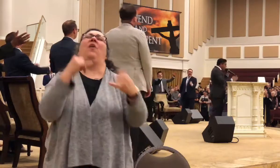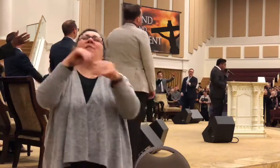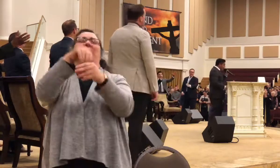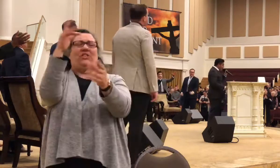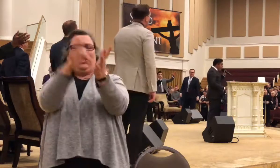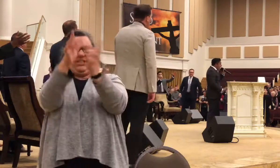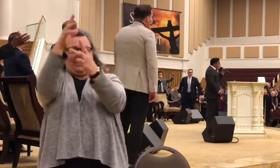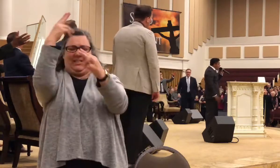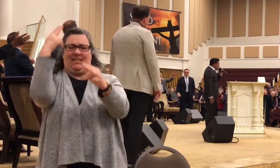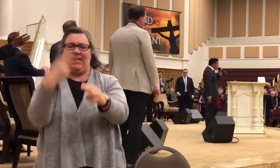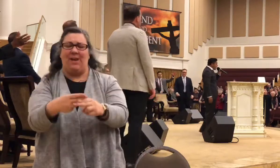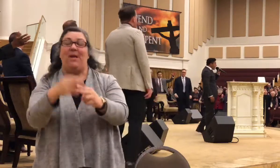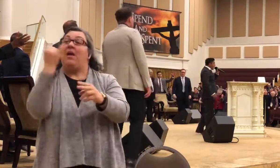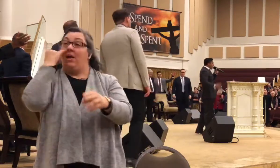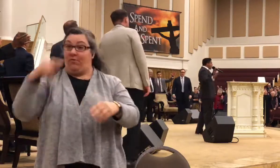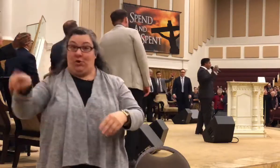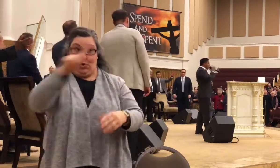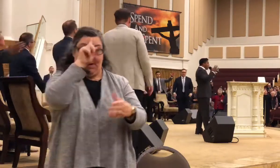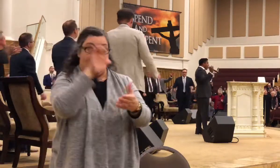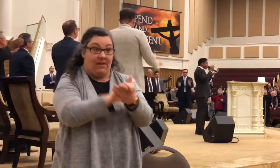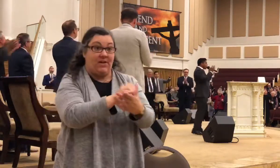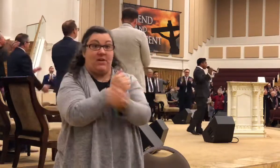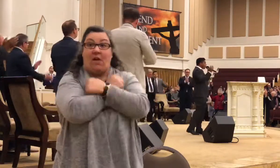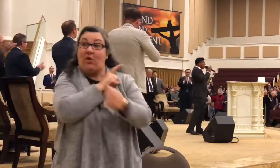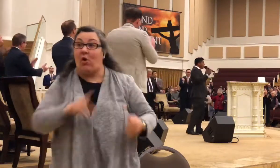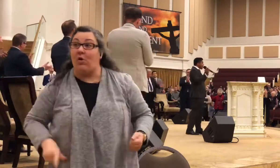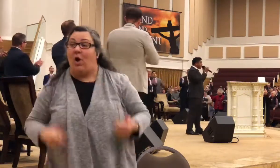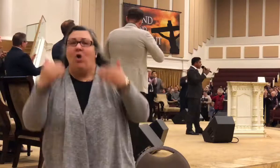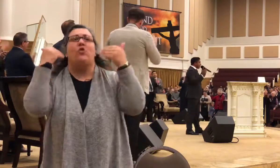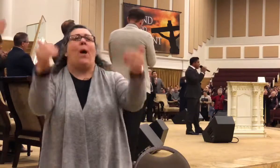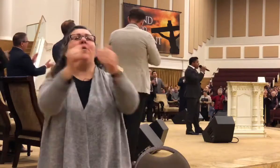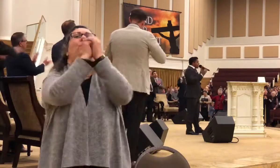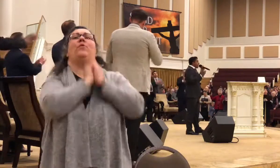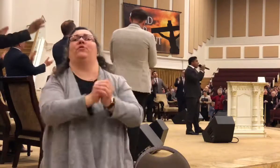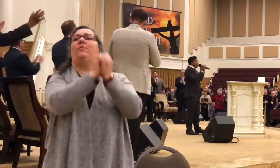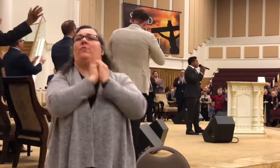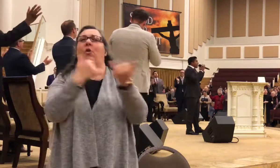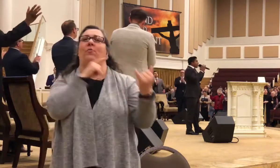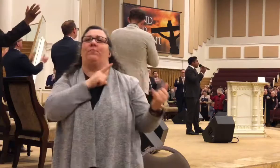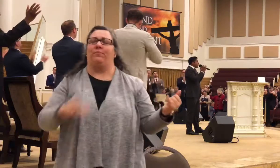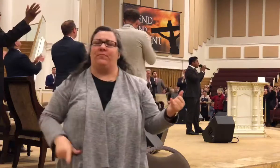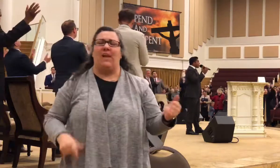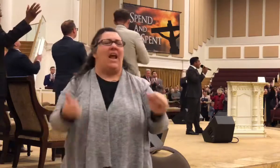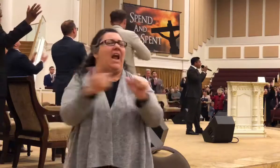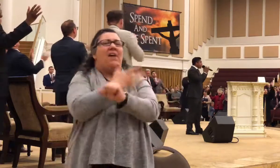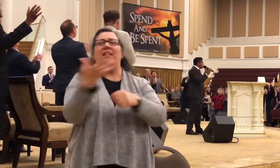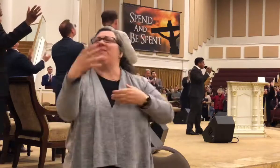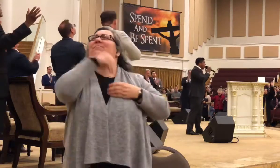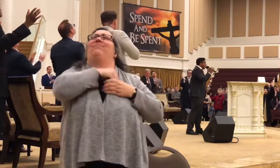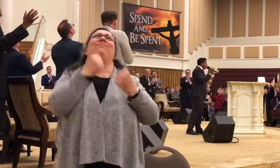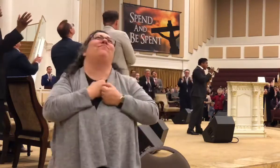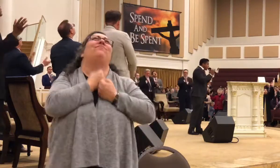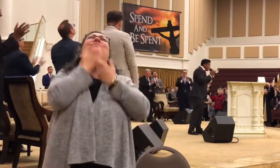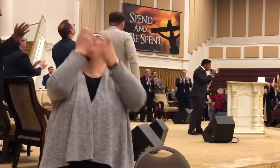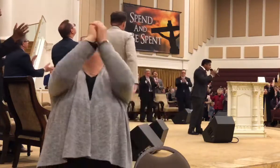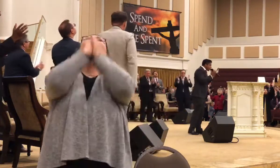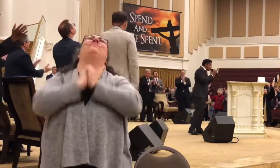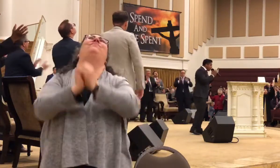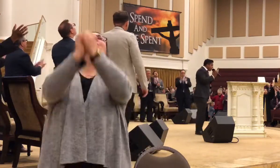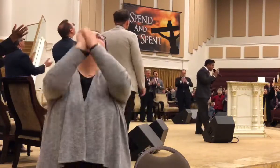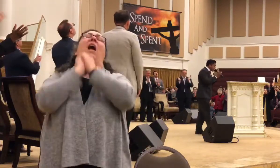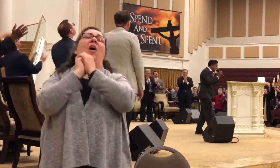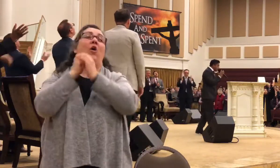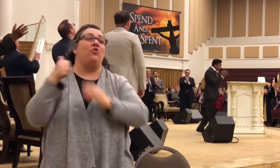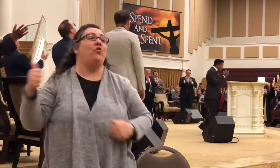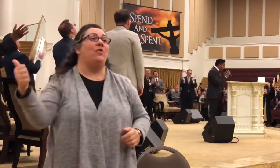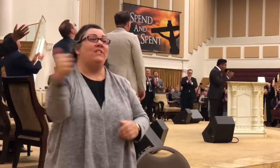of Jesus. If you believe that and you love the Lord, would you just worship? Come on, with everything you've got, would you release